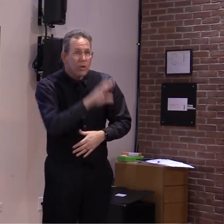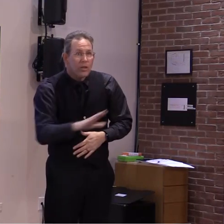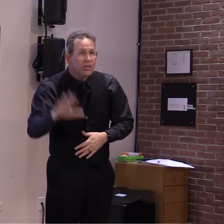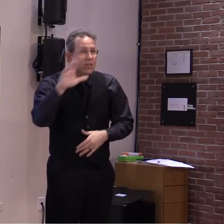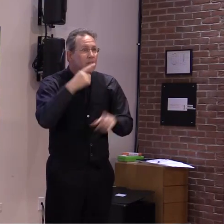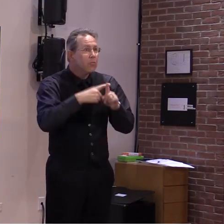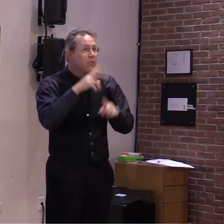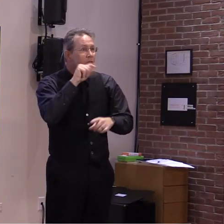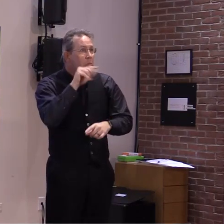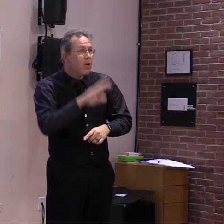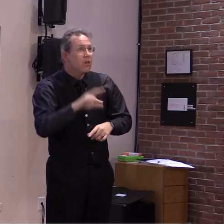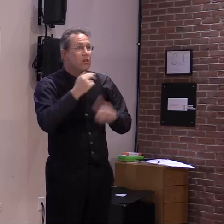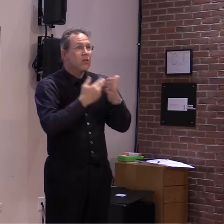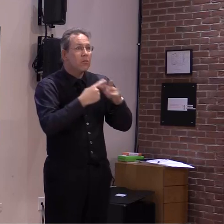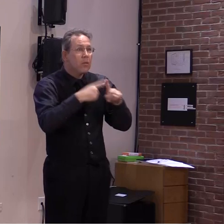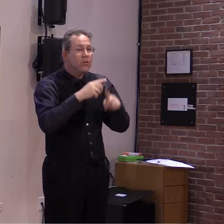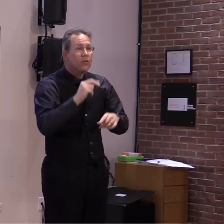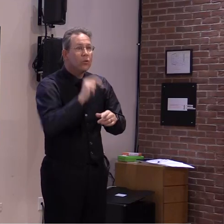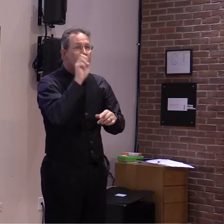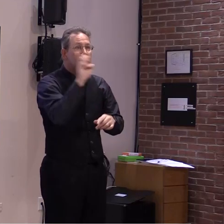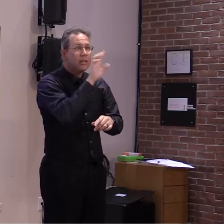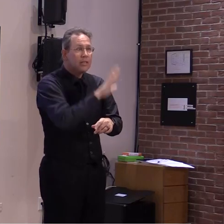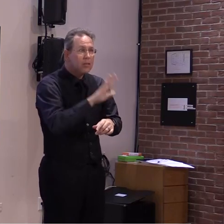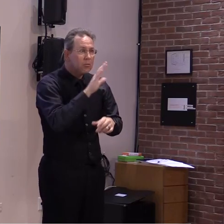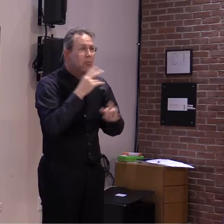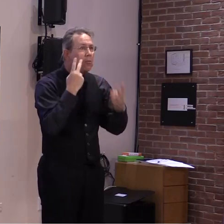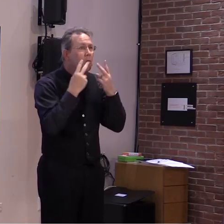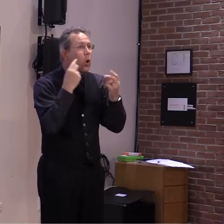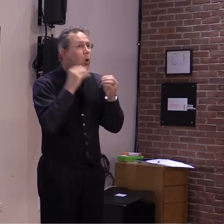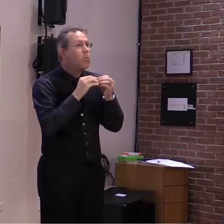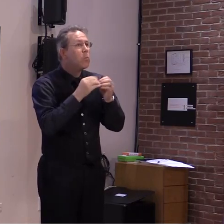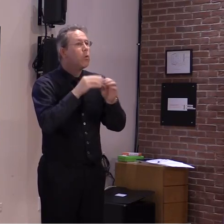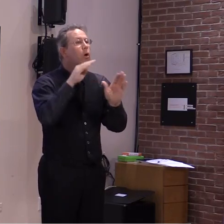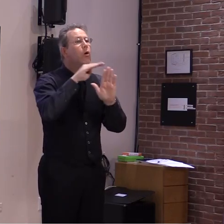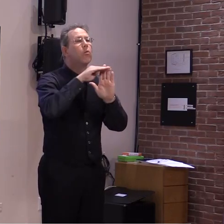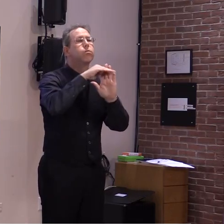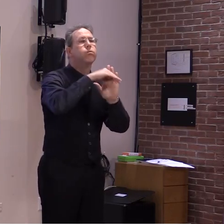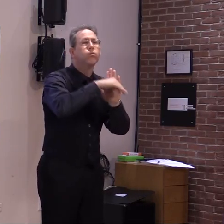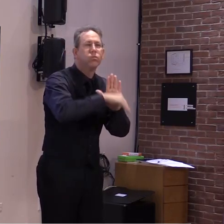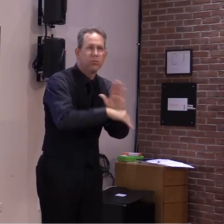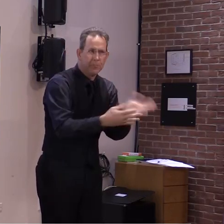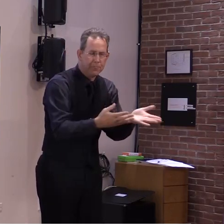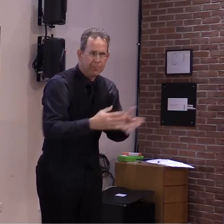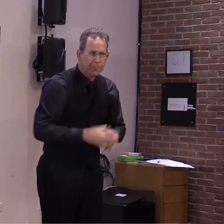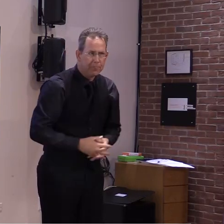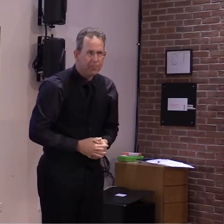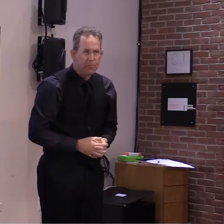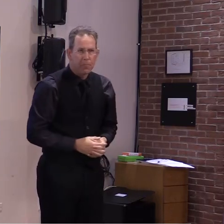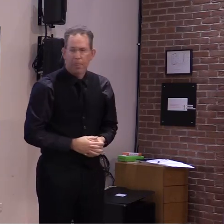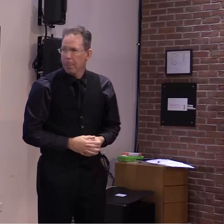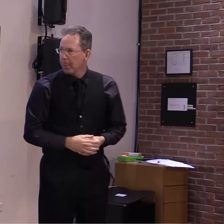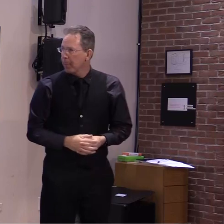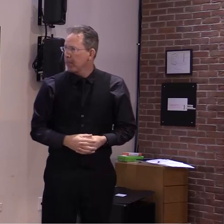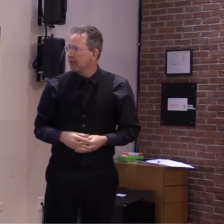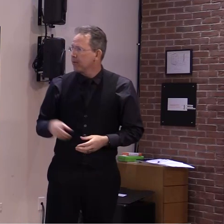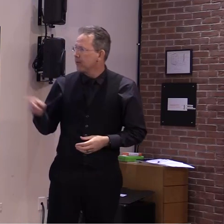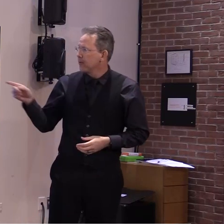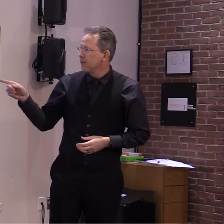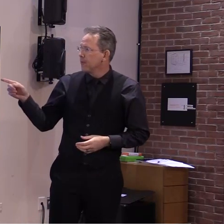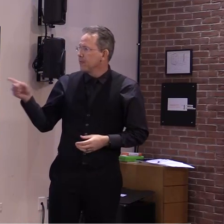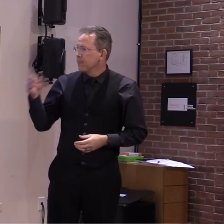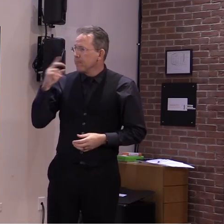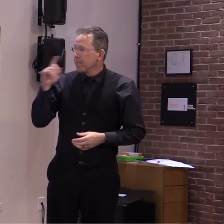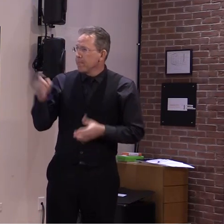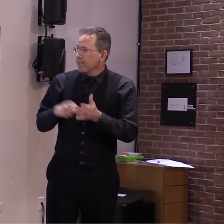Northeast states, we hope to see a change in that progression in the weeks ahead. Turning to Vermont's data, you can see that